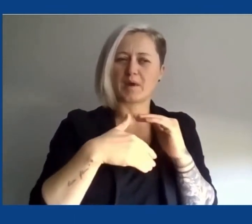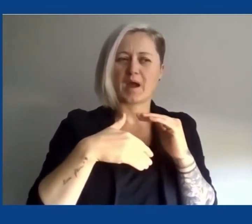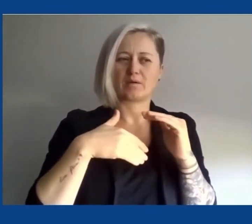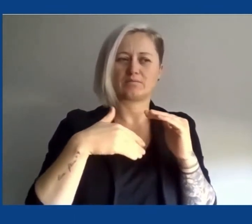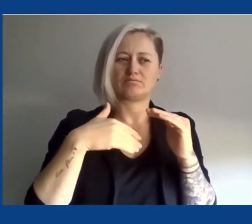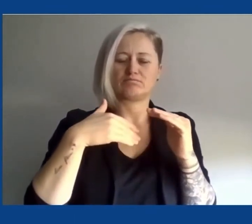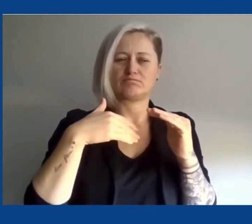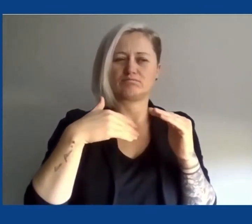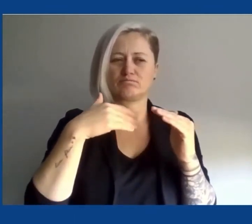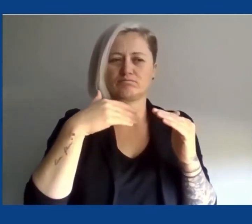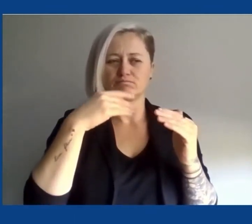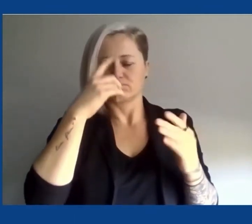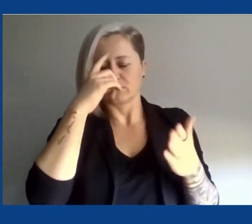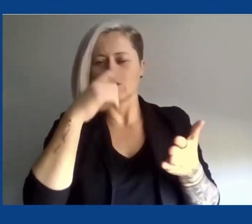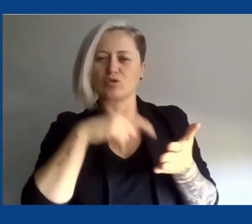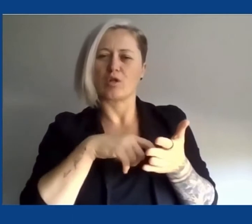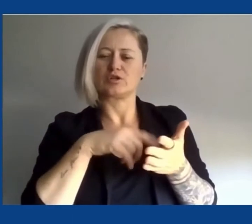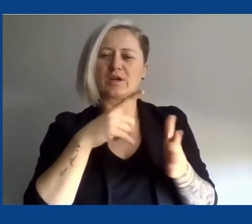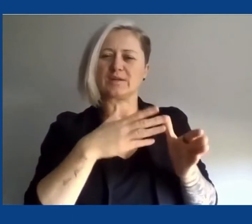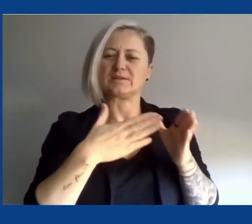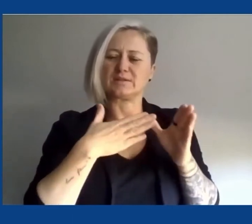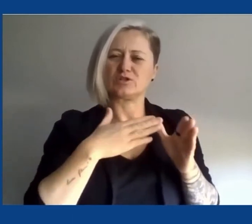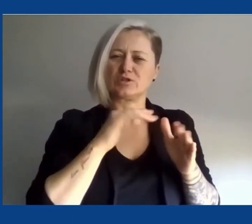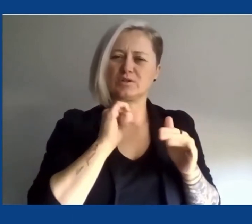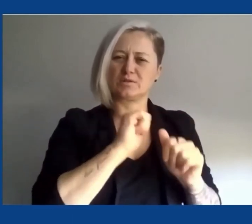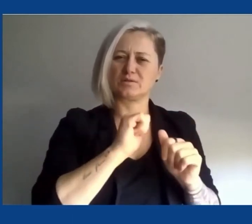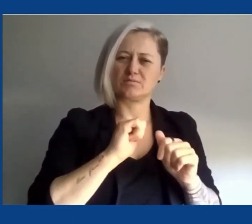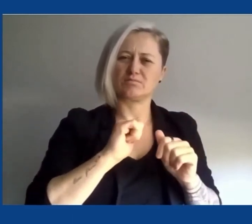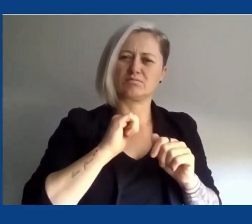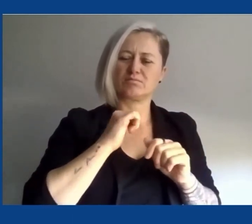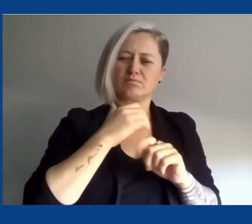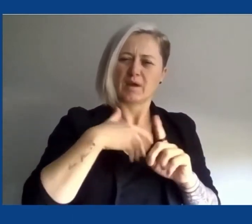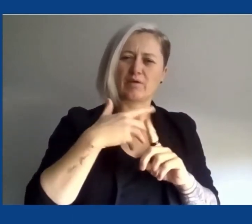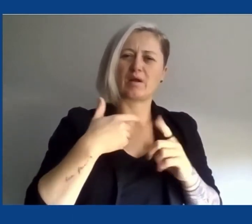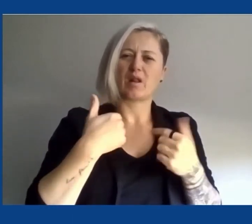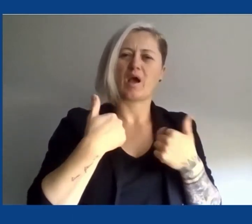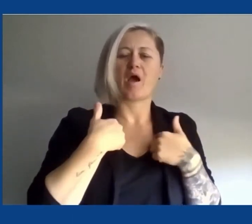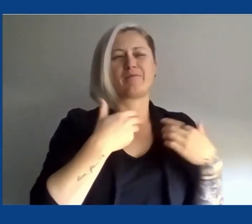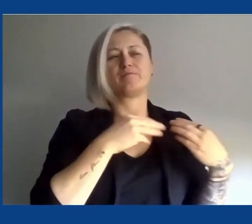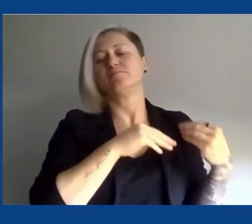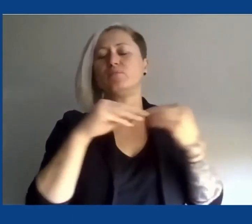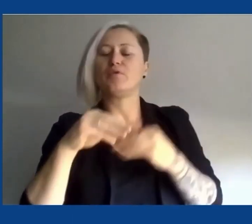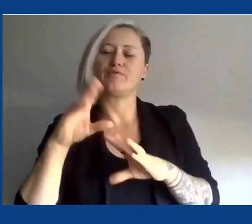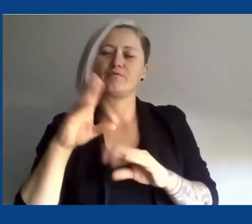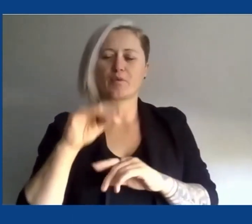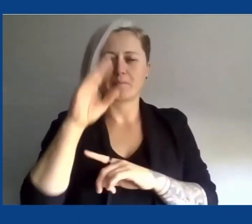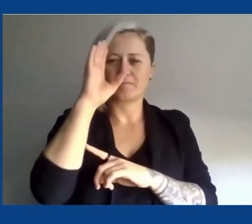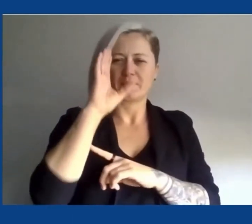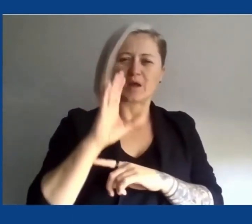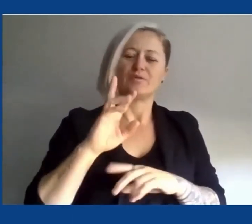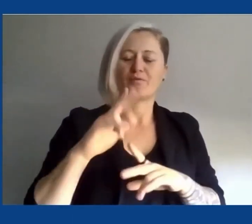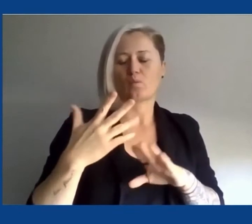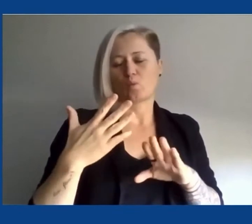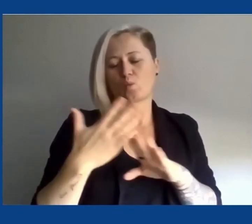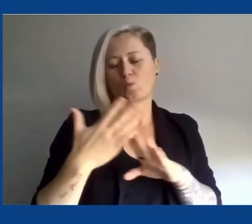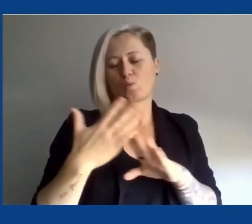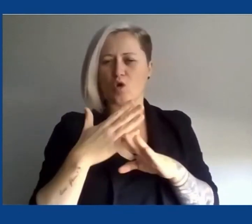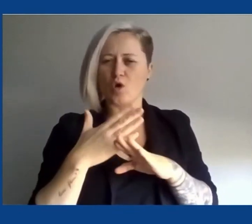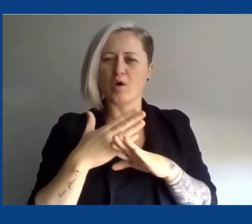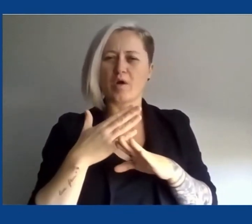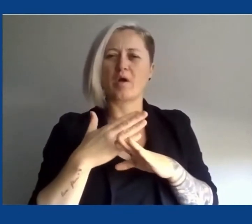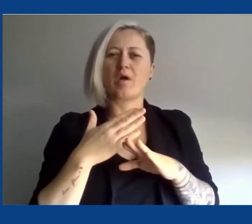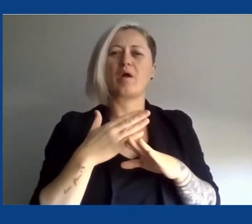to relate to people that I have, like most, more moved away from country for work purposes, to